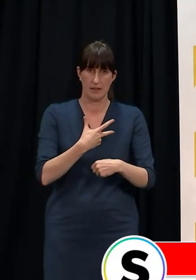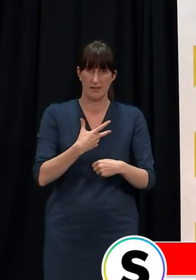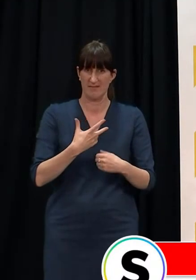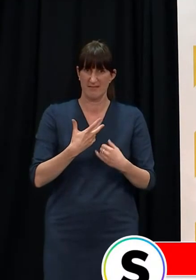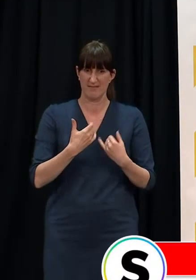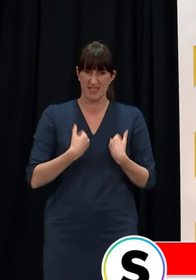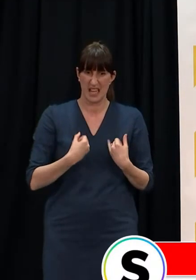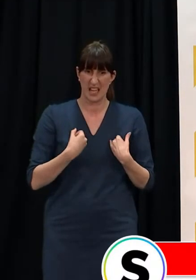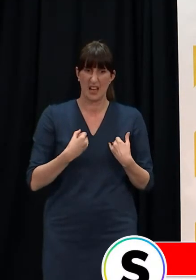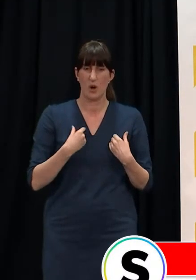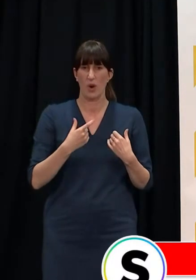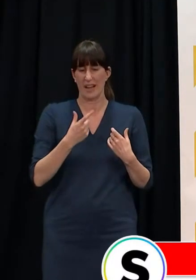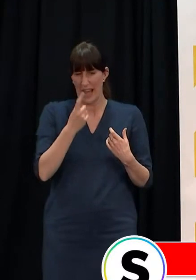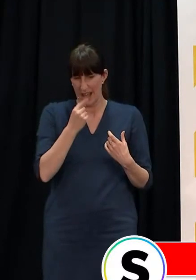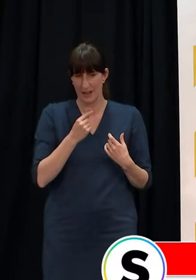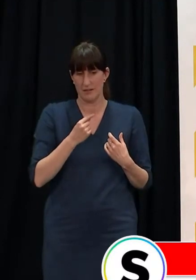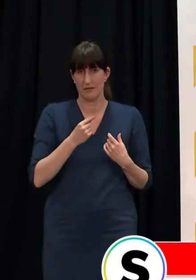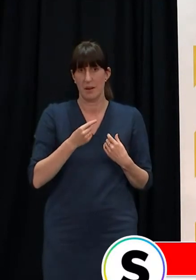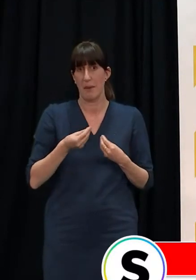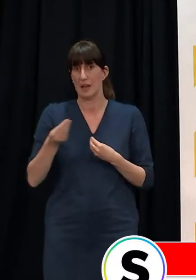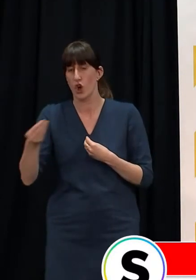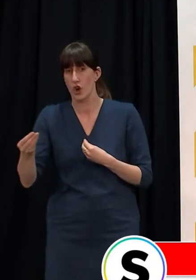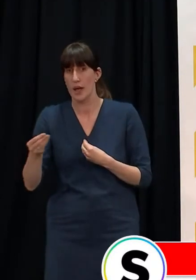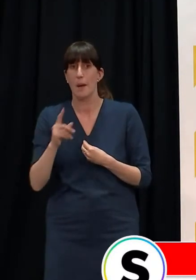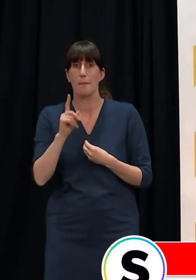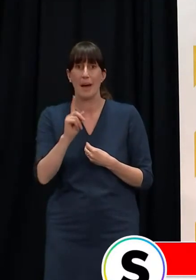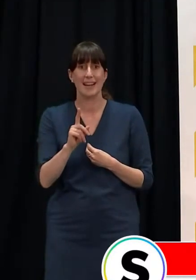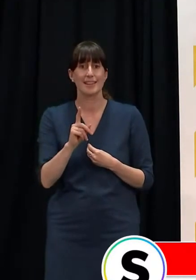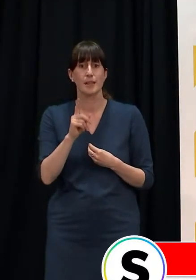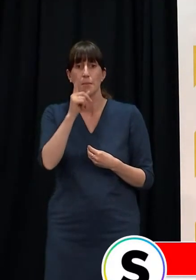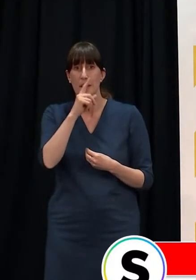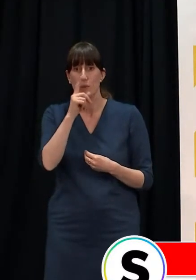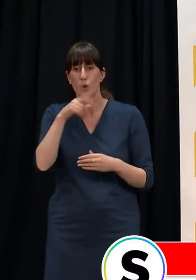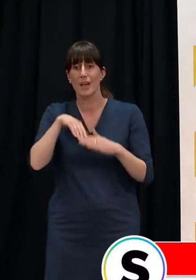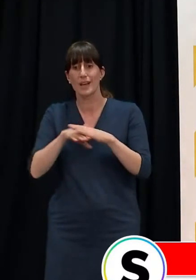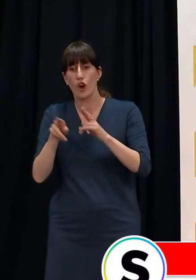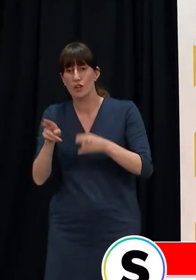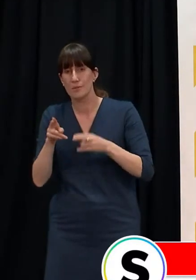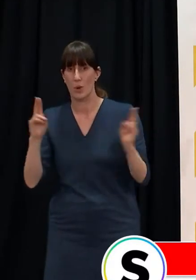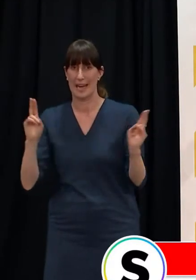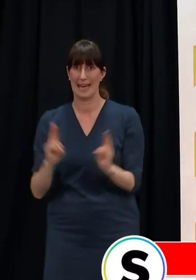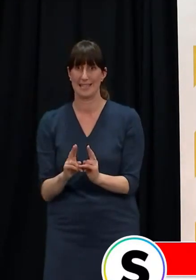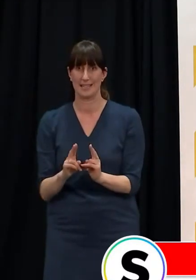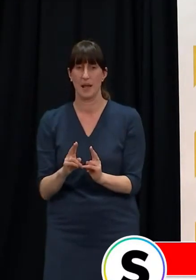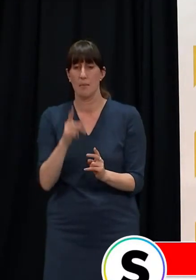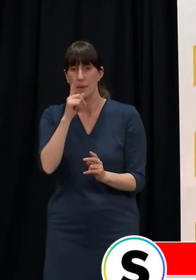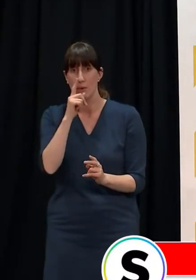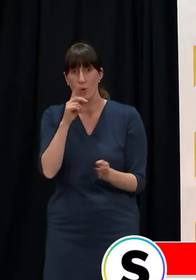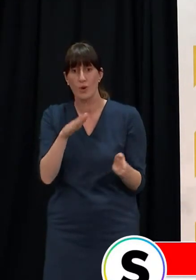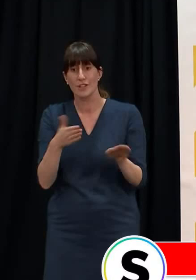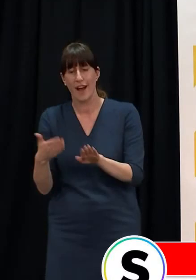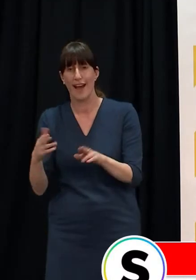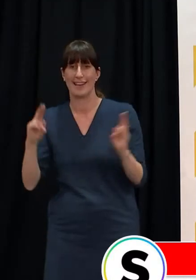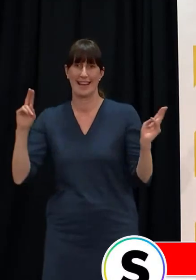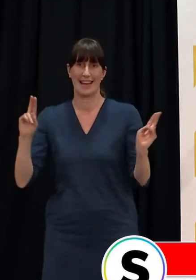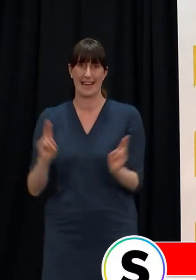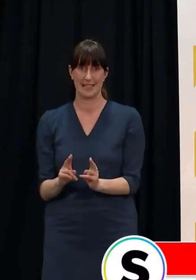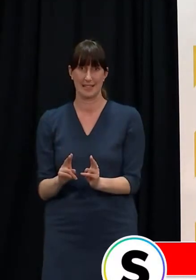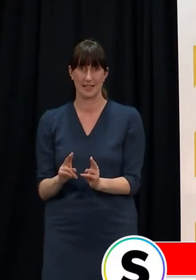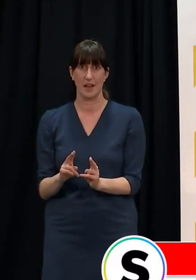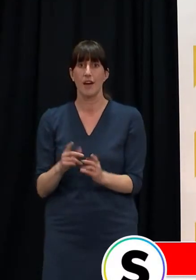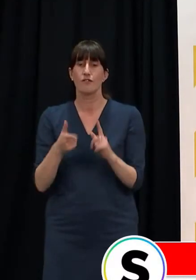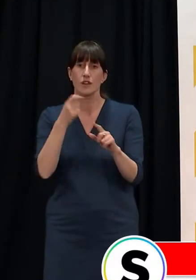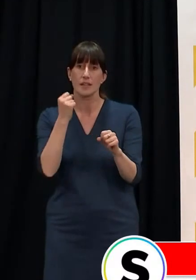reduces the risk of hospitalisation and death. I think we'll be looking there, but also continuing to look at Singapore. I mean, last week people were saying, look